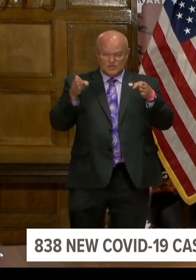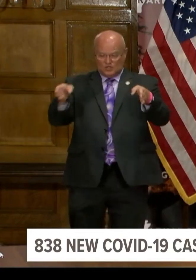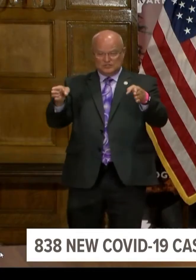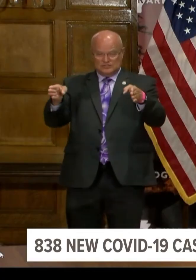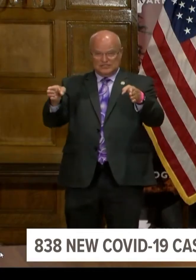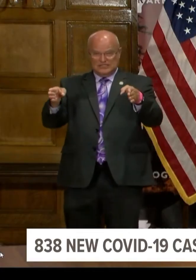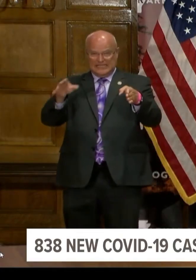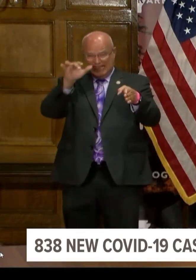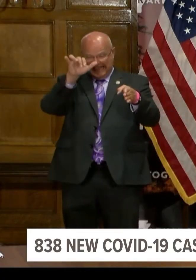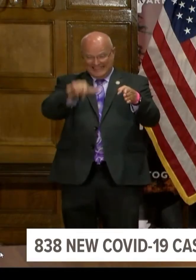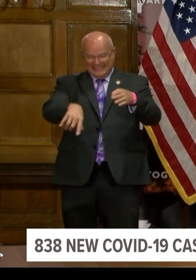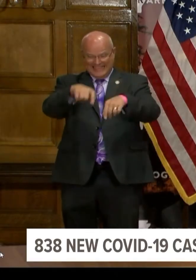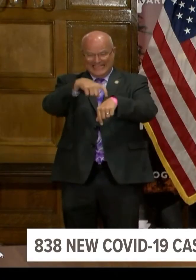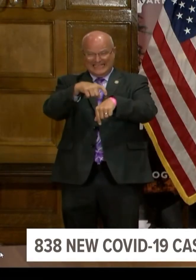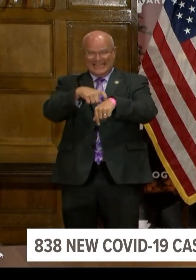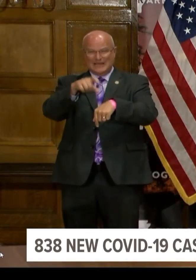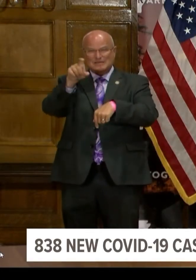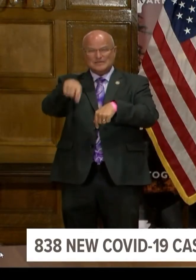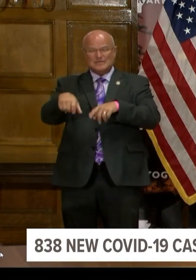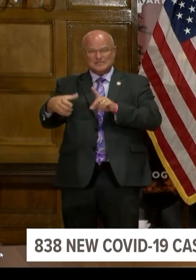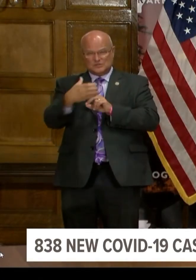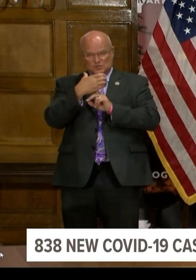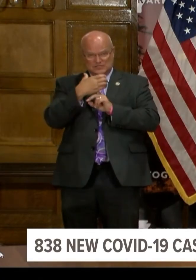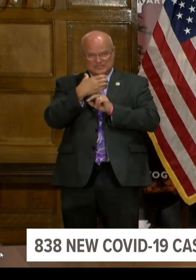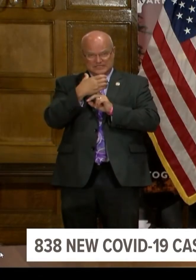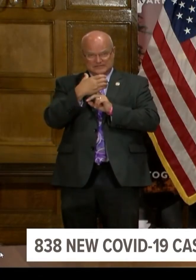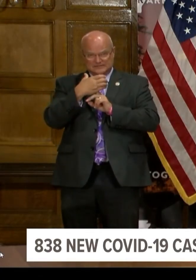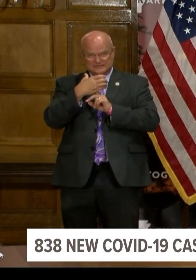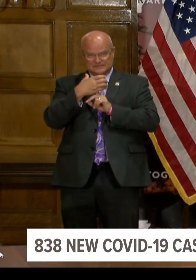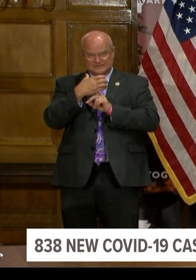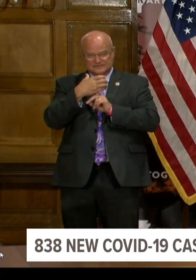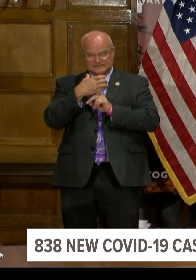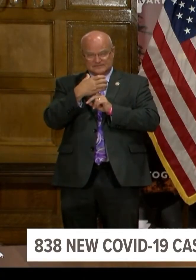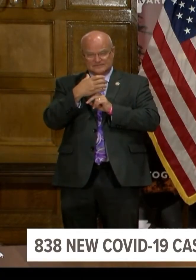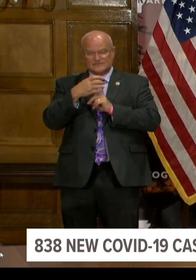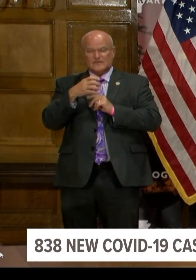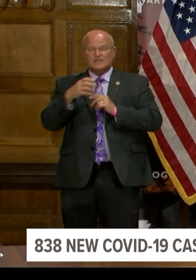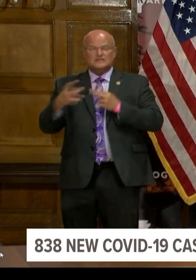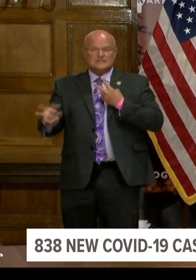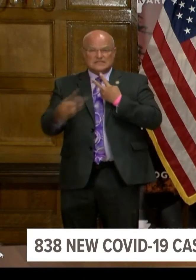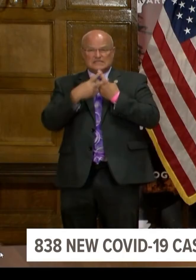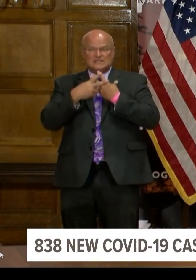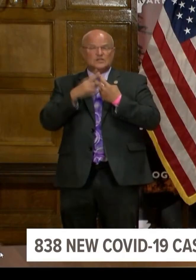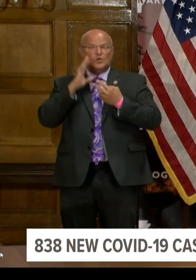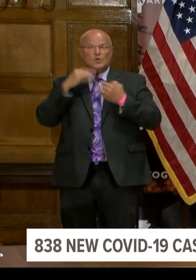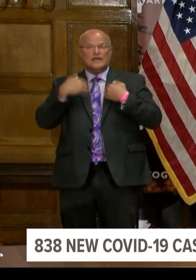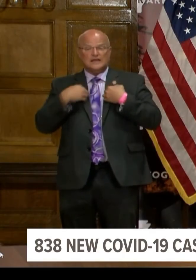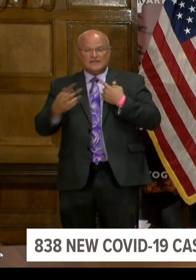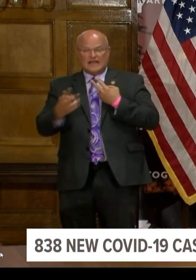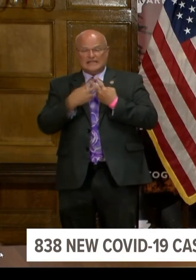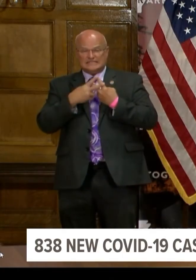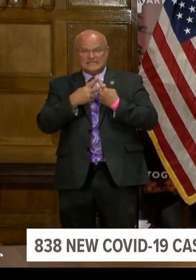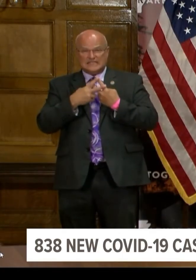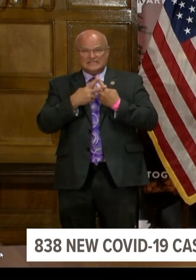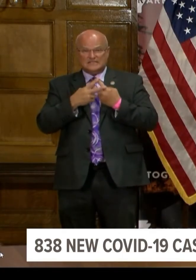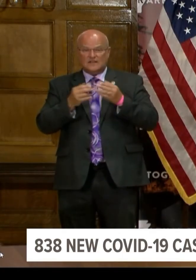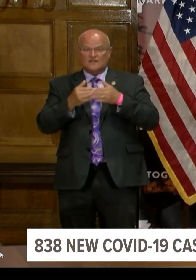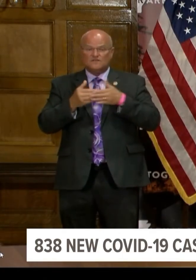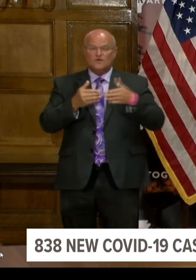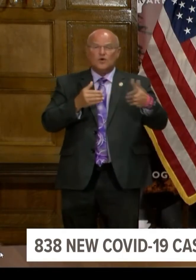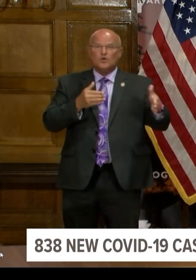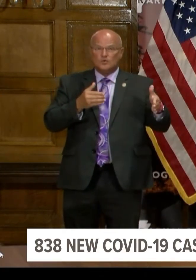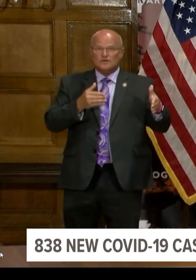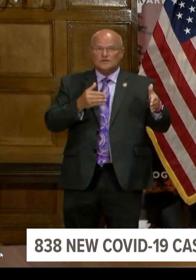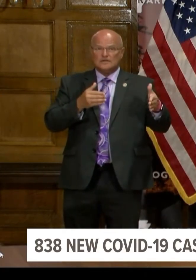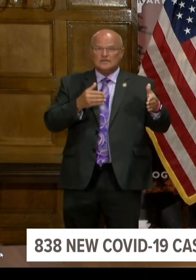you, that period of time you must maintain isolation. You will continue to have isolation forward,